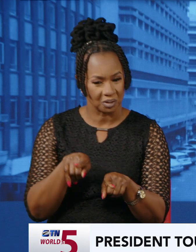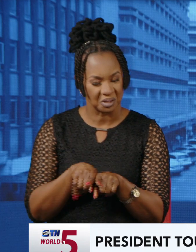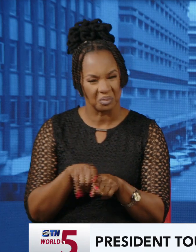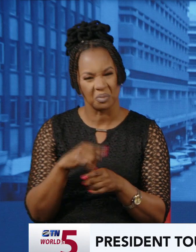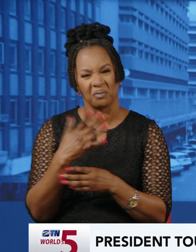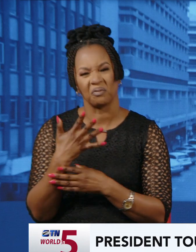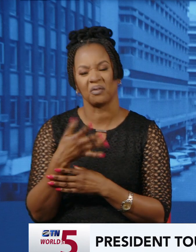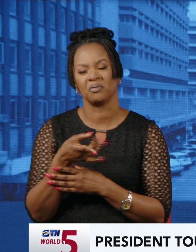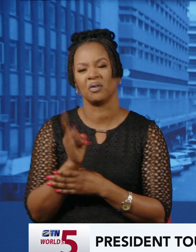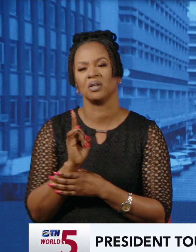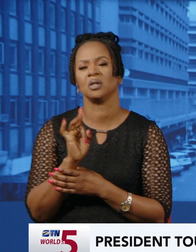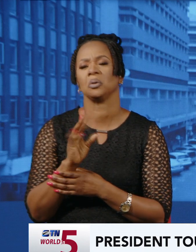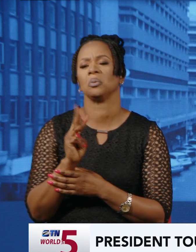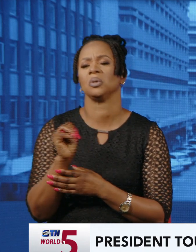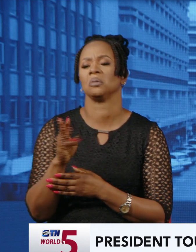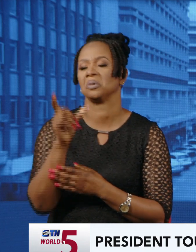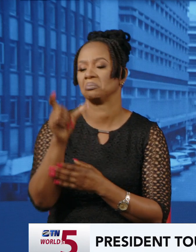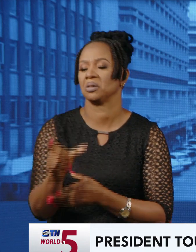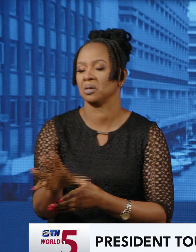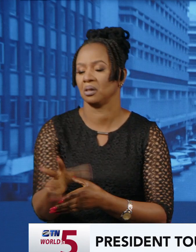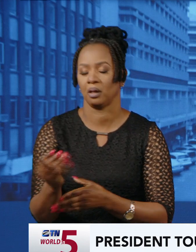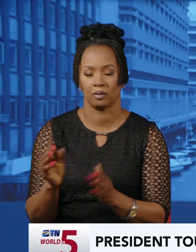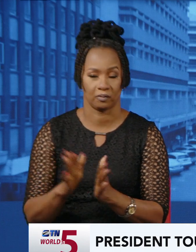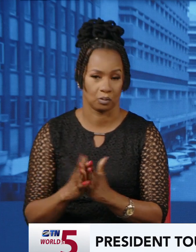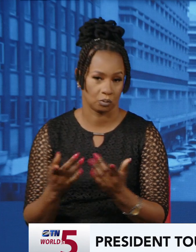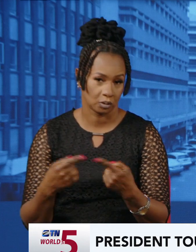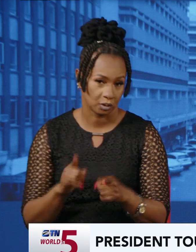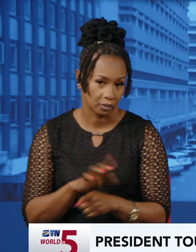500 kilometers, there's nobody. So this is the lesson.